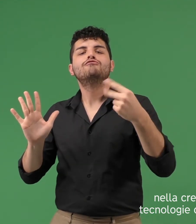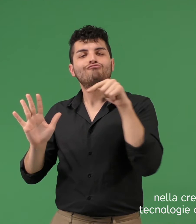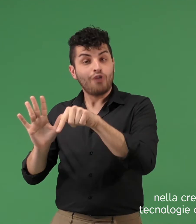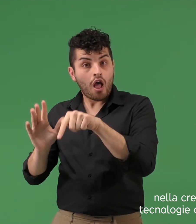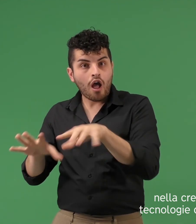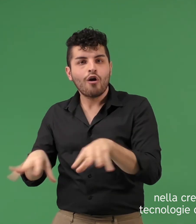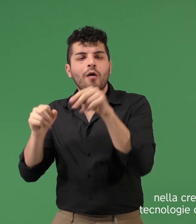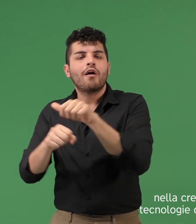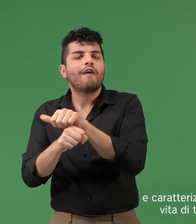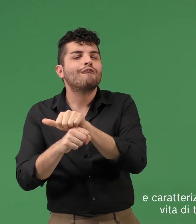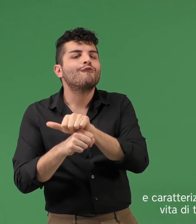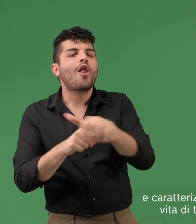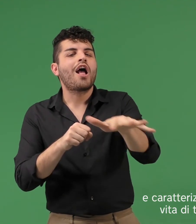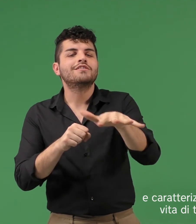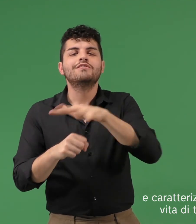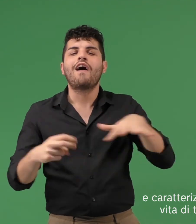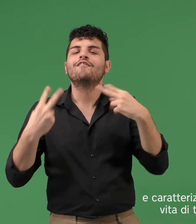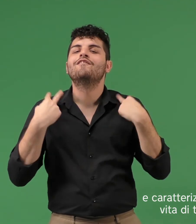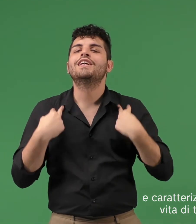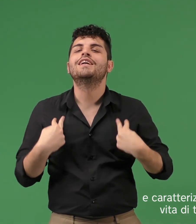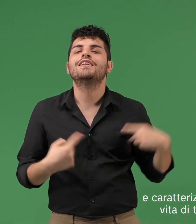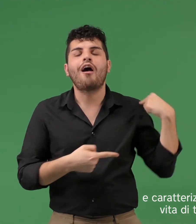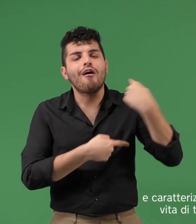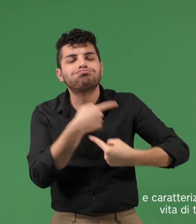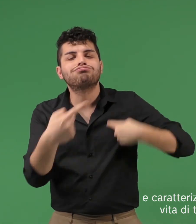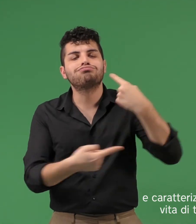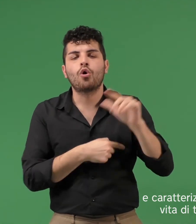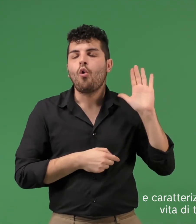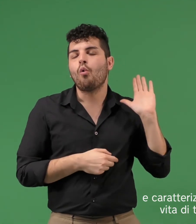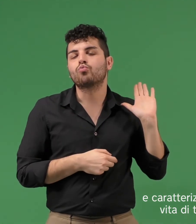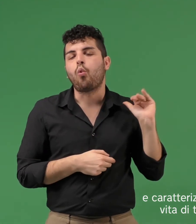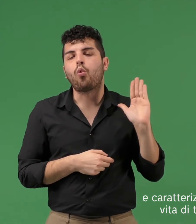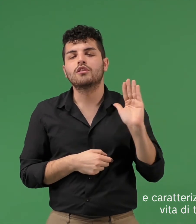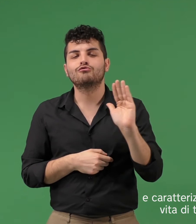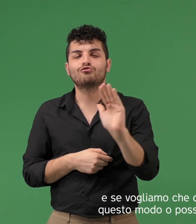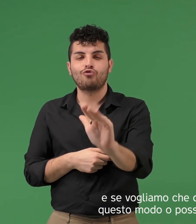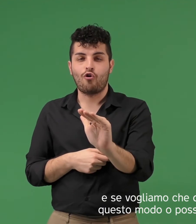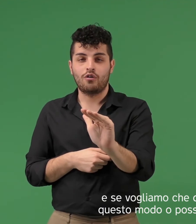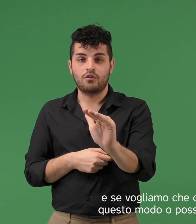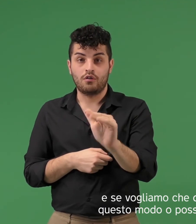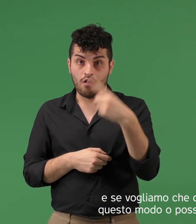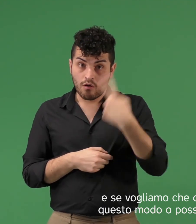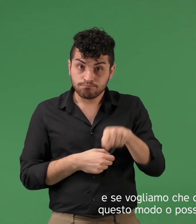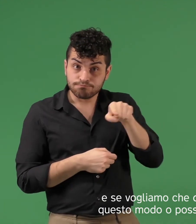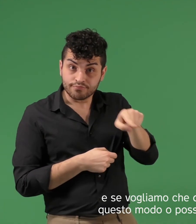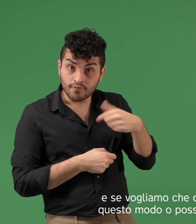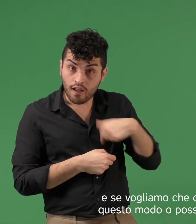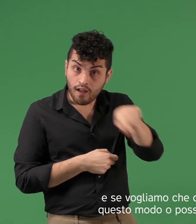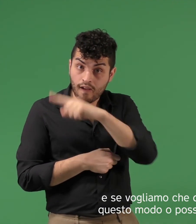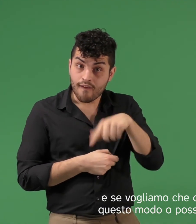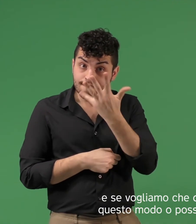into the technologies that we use, built into the stuff that our everyday lives are made out of. And